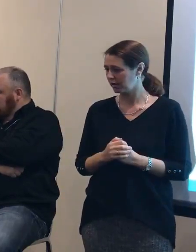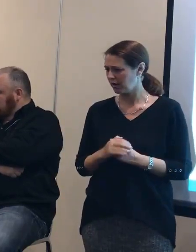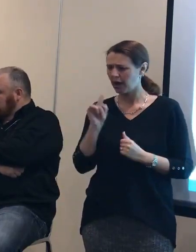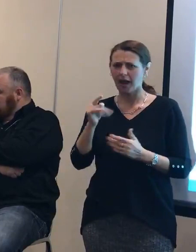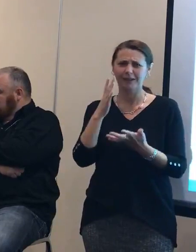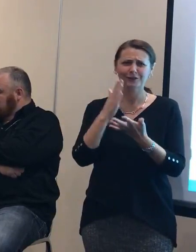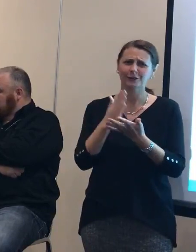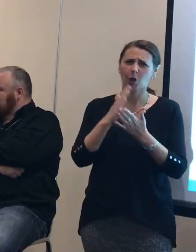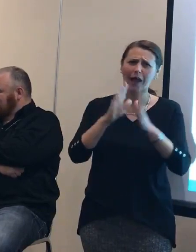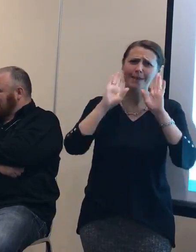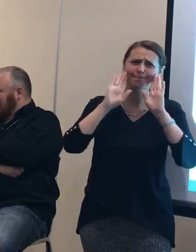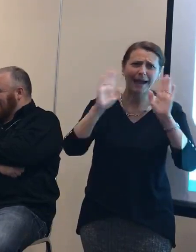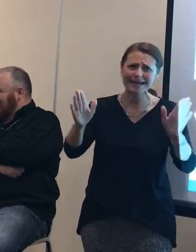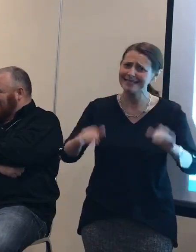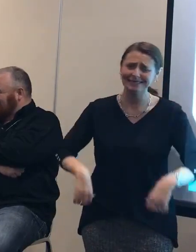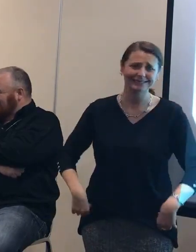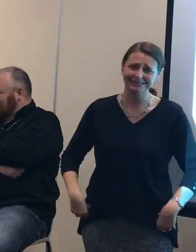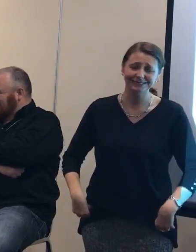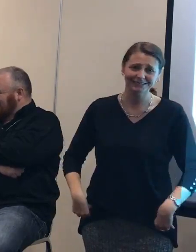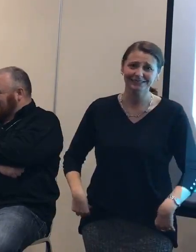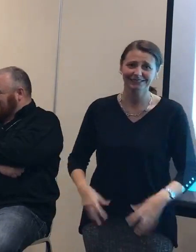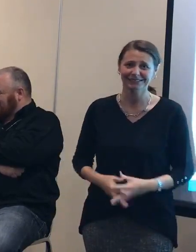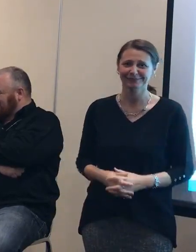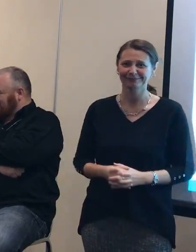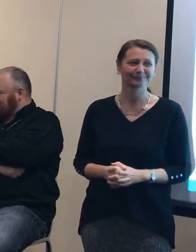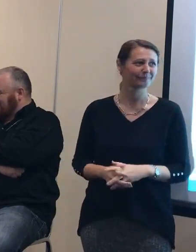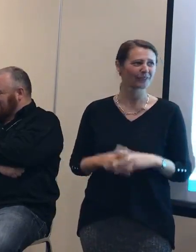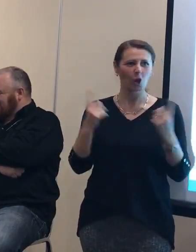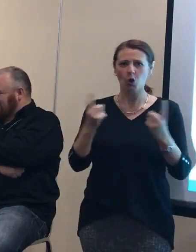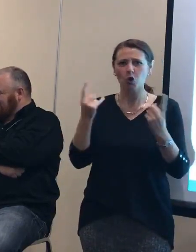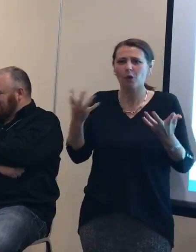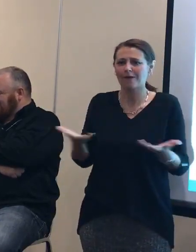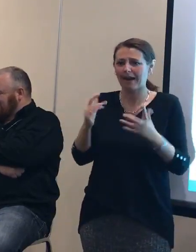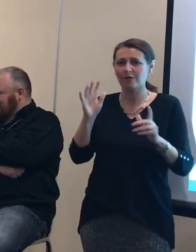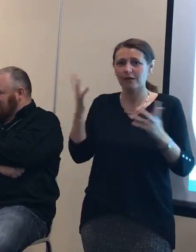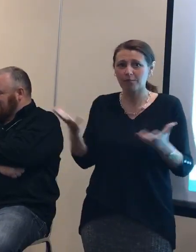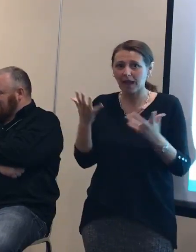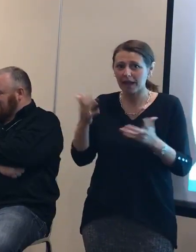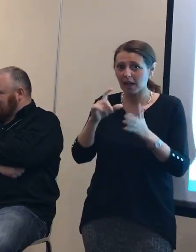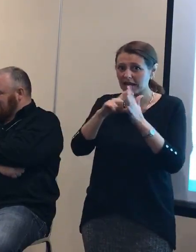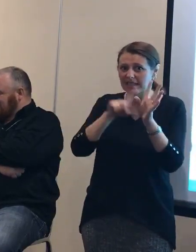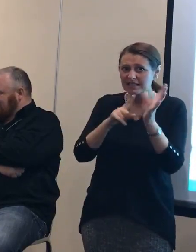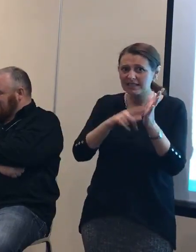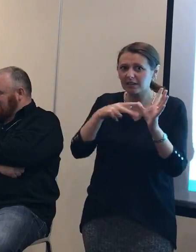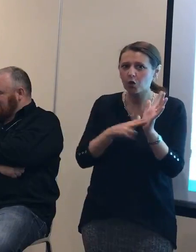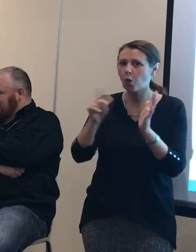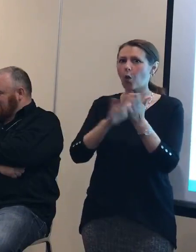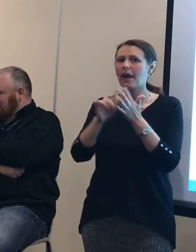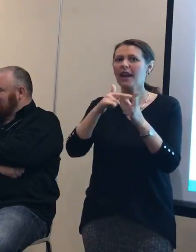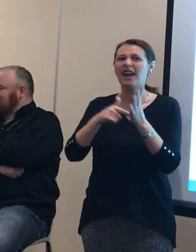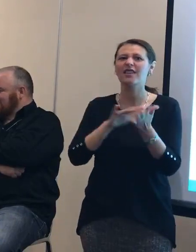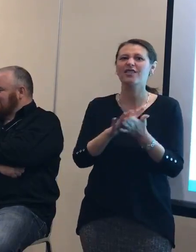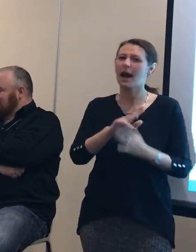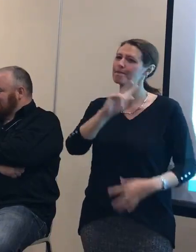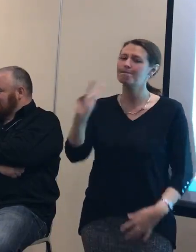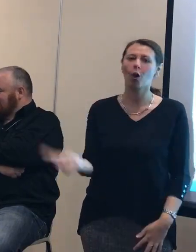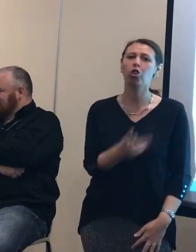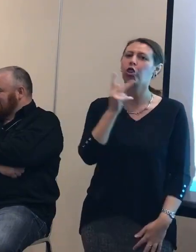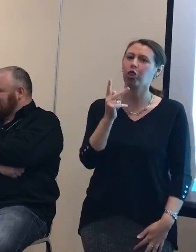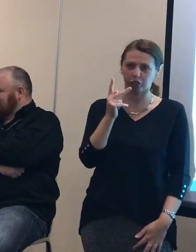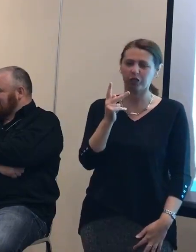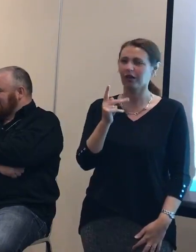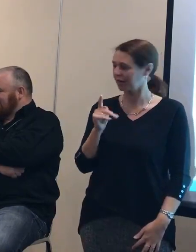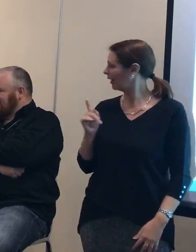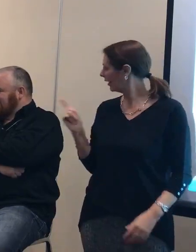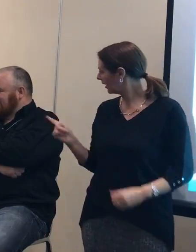so amazing. And who's your favourite player? Is it Dylan or Heath? Both of them. They're just so